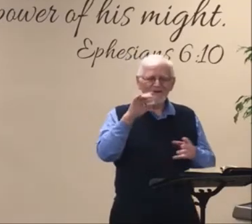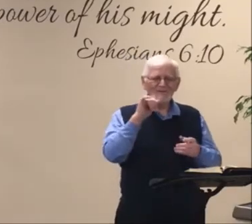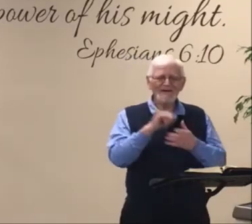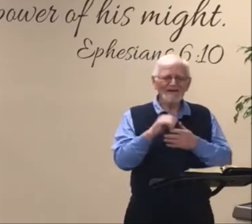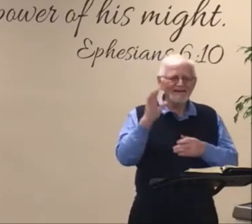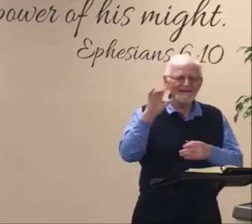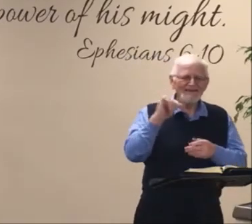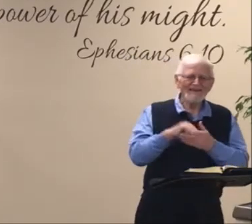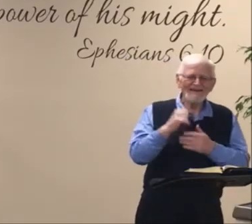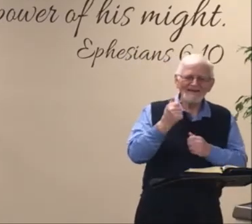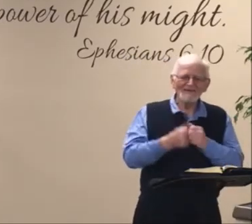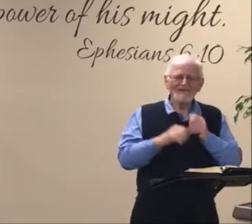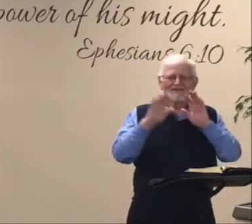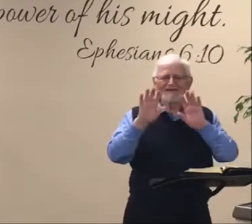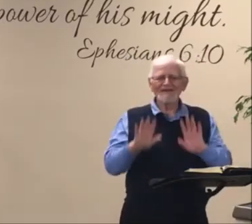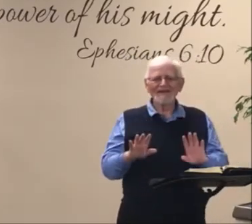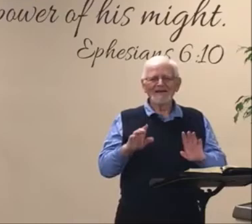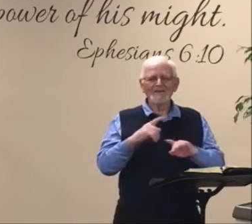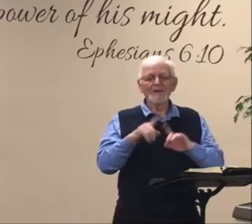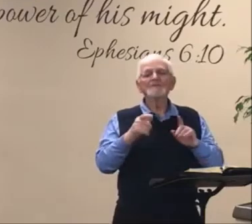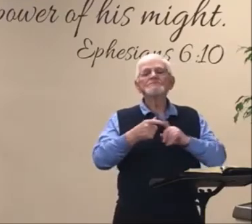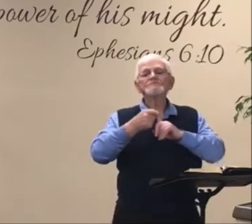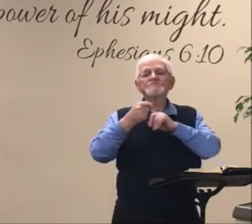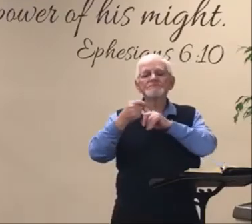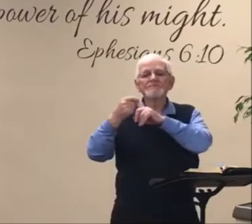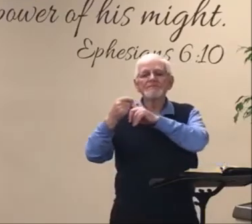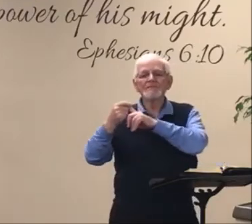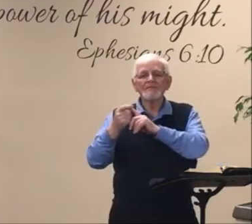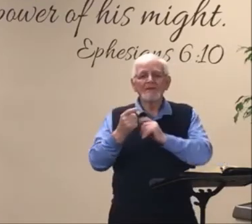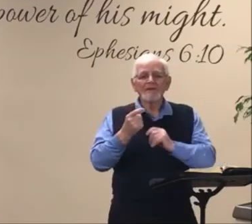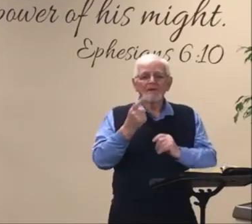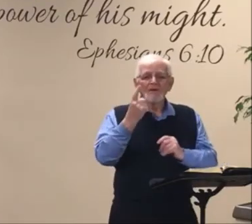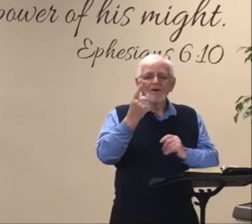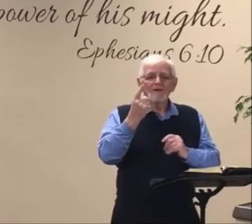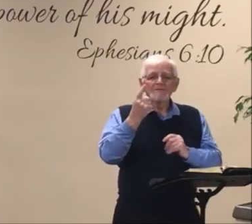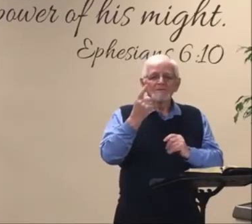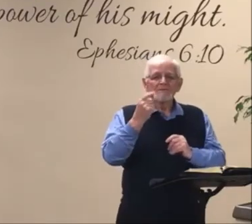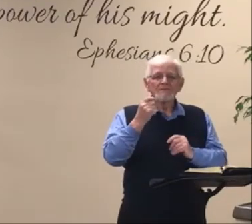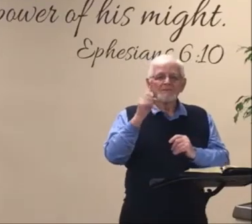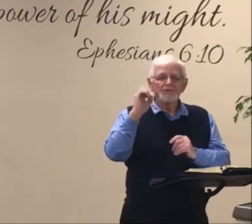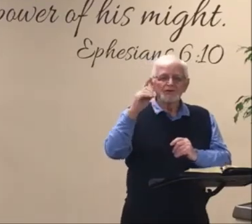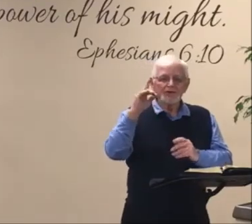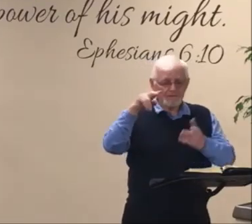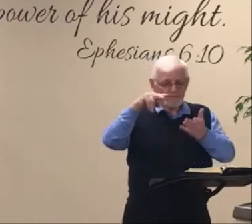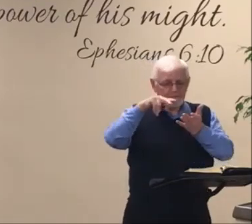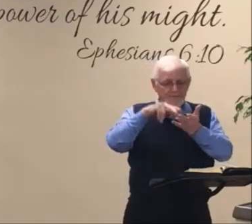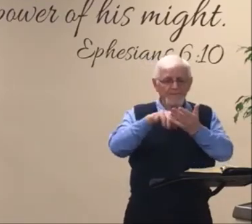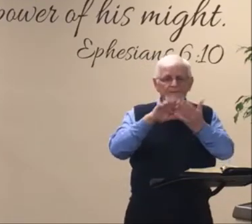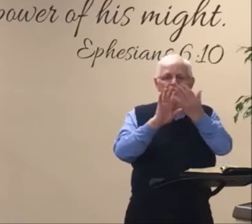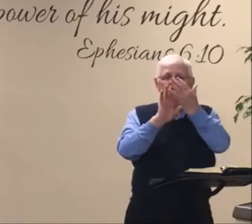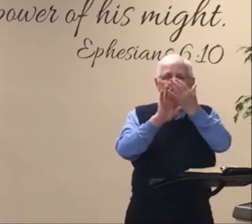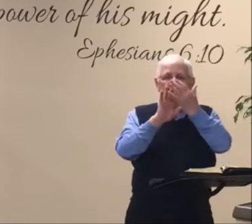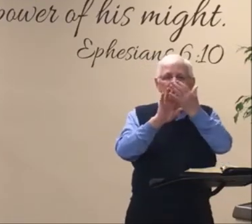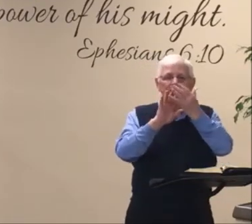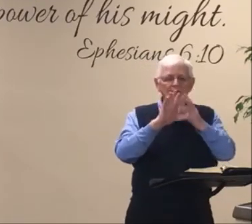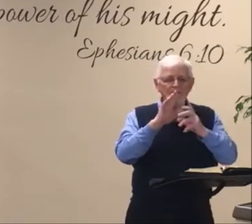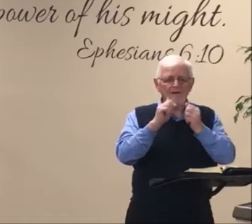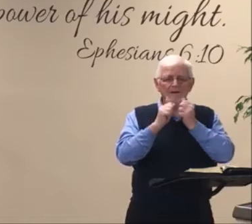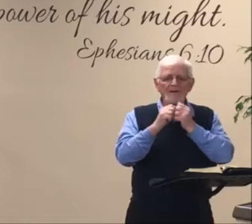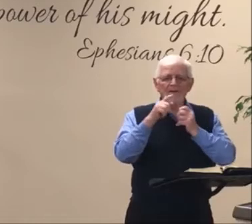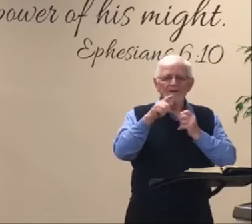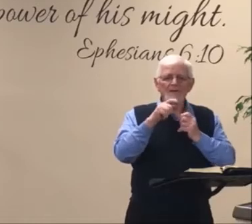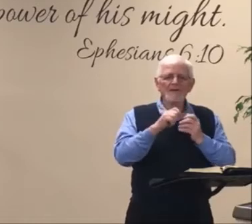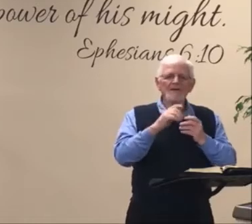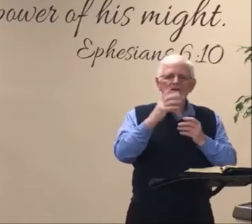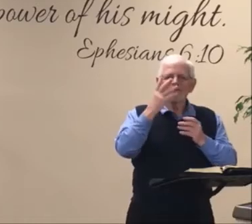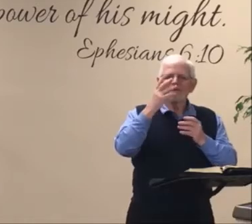Sunday. But every once in a while, one of them should stand out. Every once in a while, one of them should speak to you, and you say,